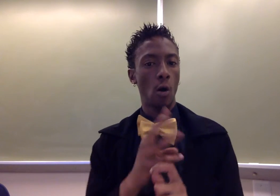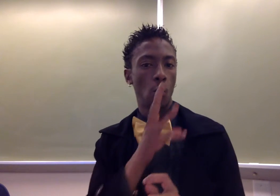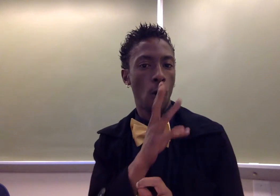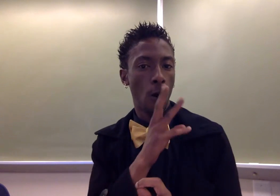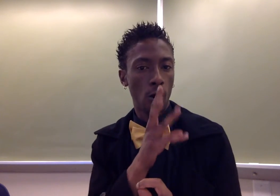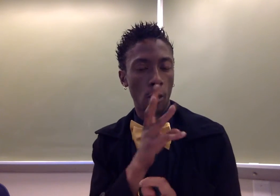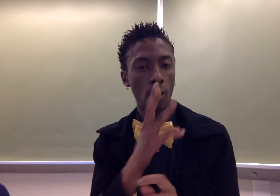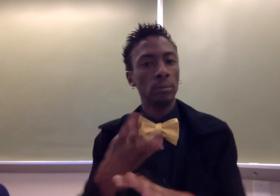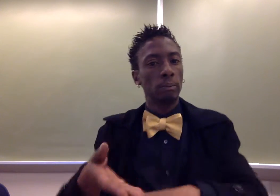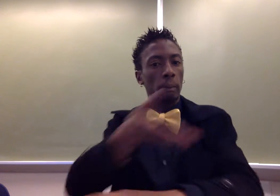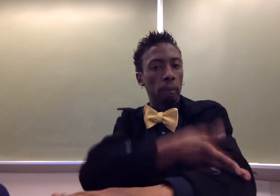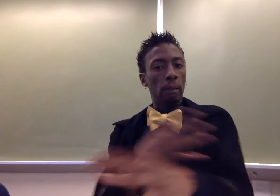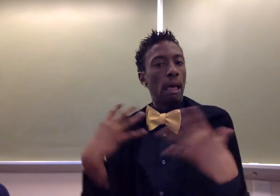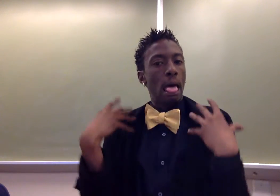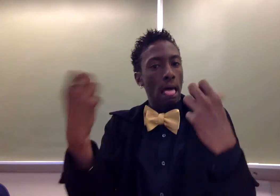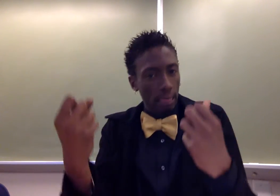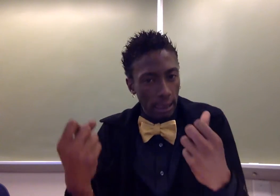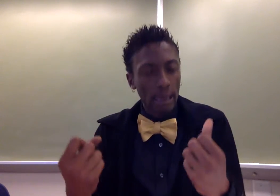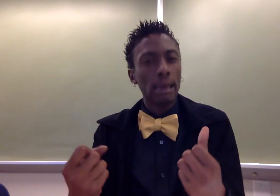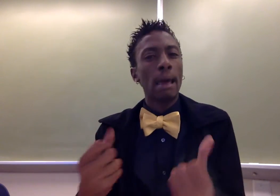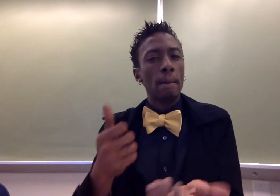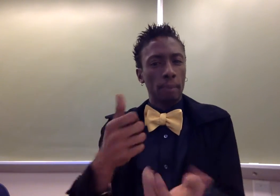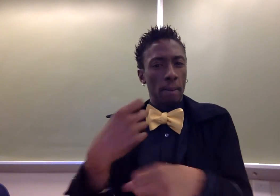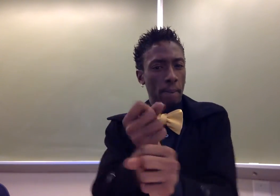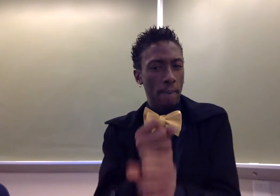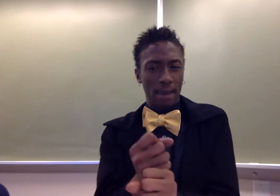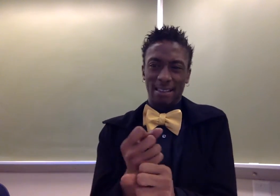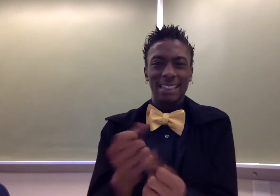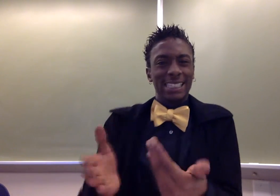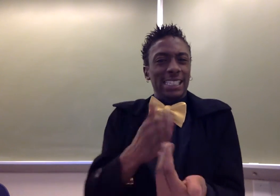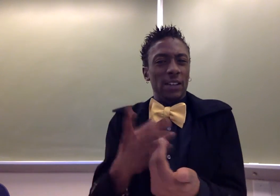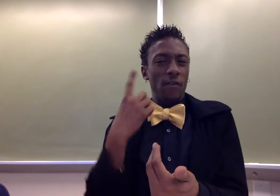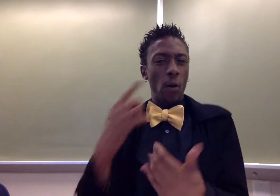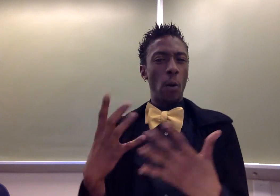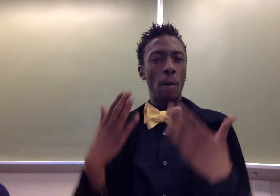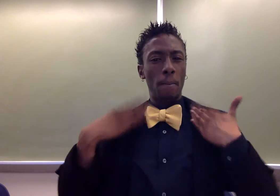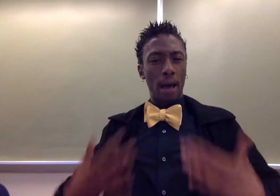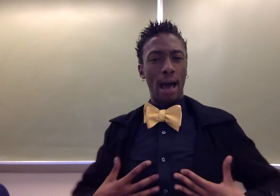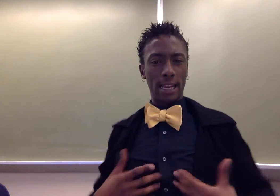to become healthy, that's what we're about today. So let's take a closer look at